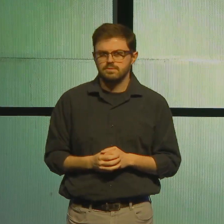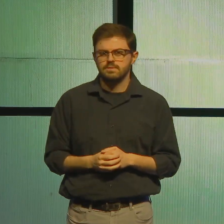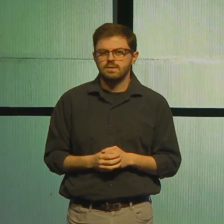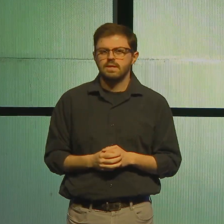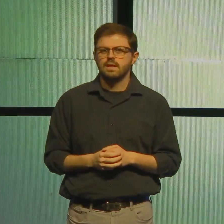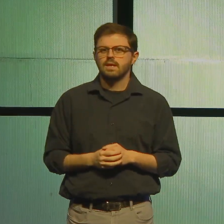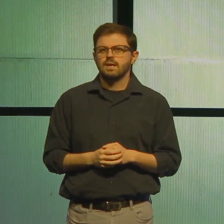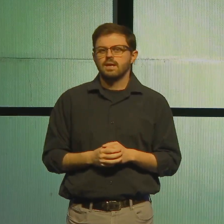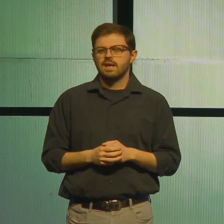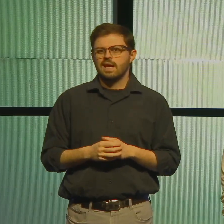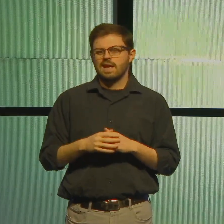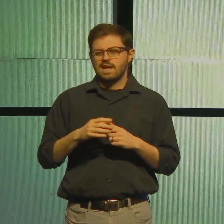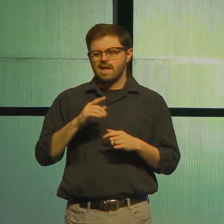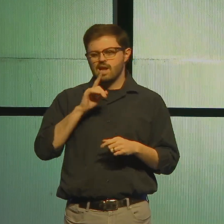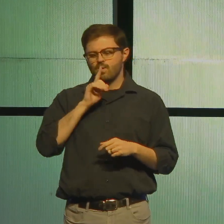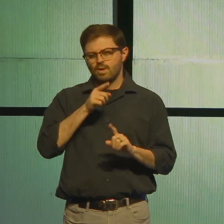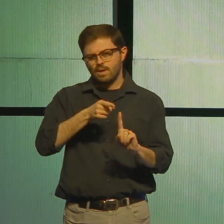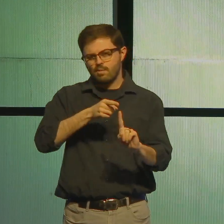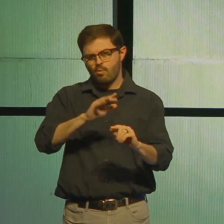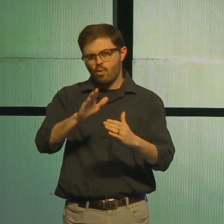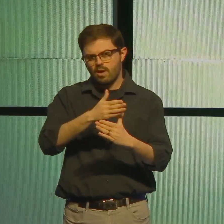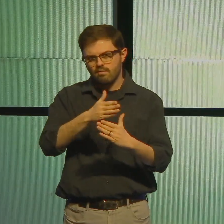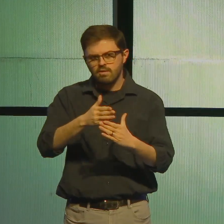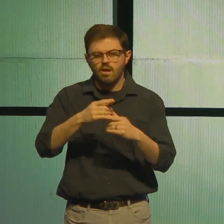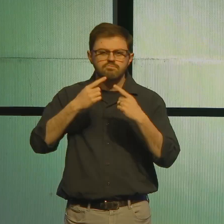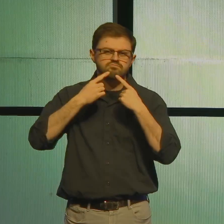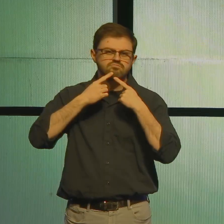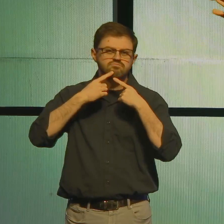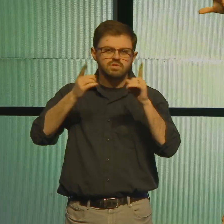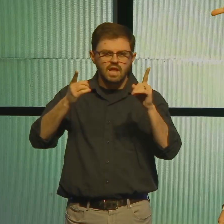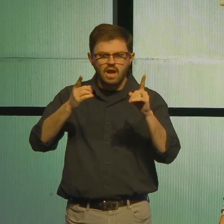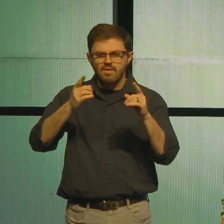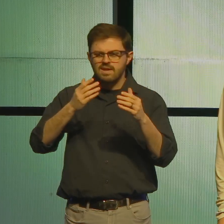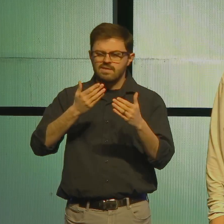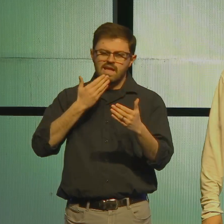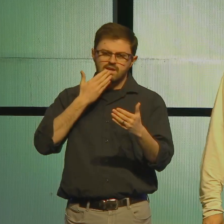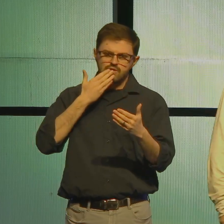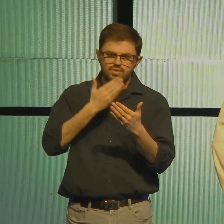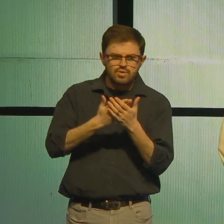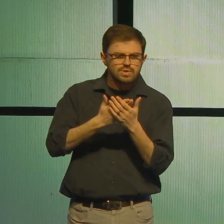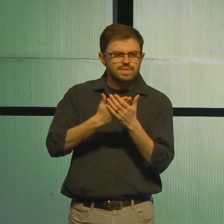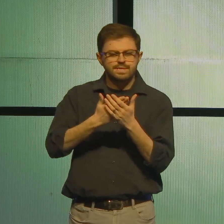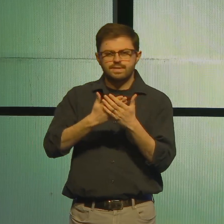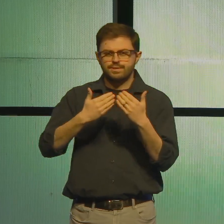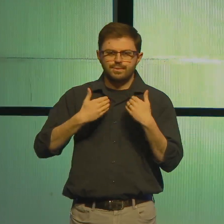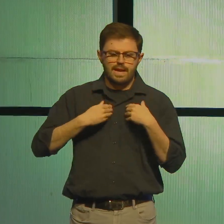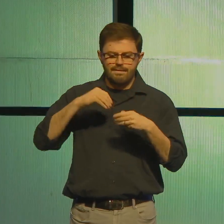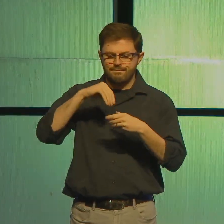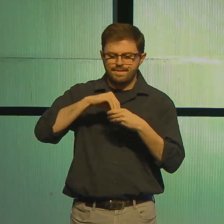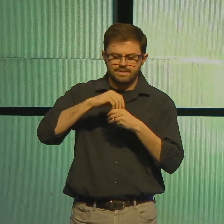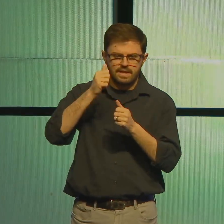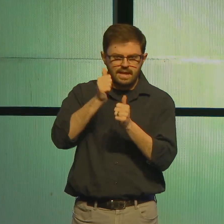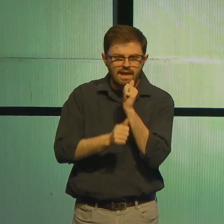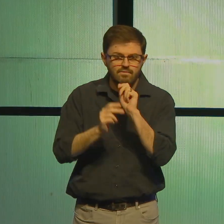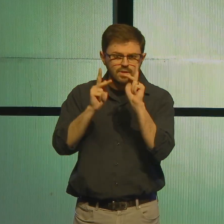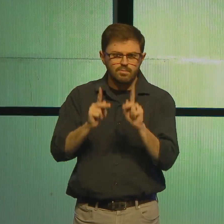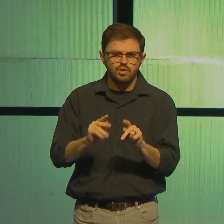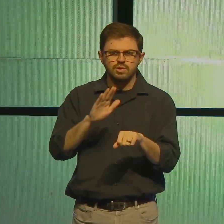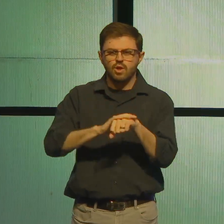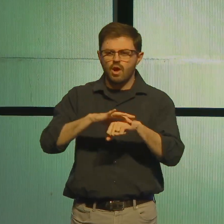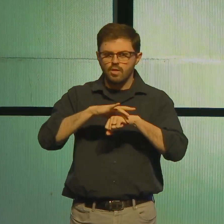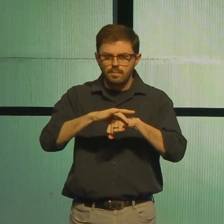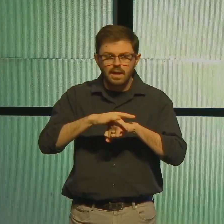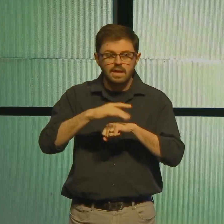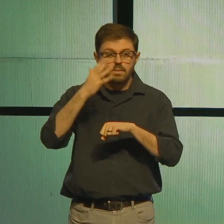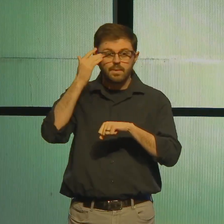And this song is a declaration of the goodness that exists in every person on this planet because of who they